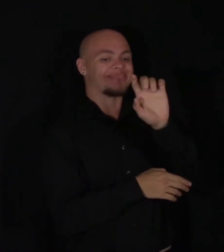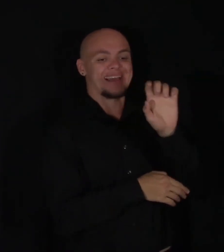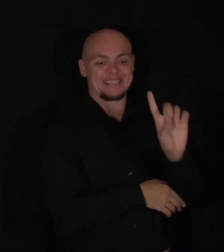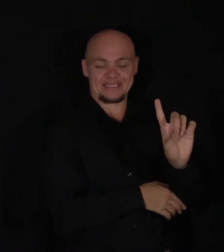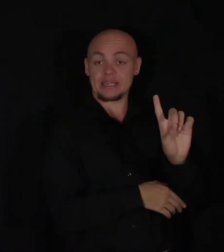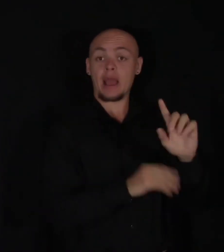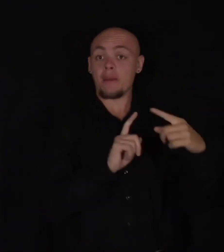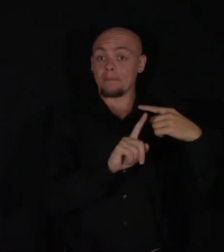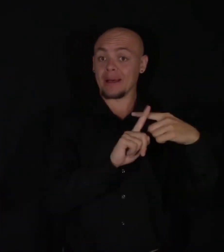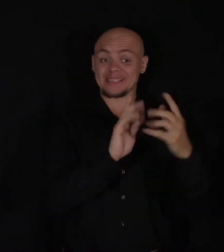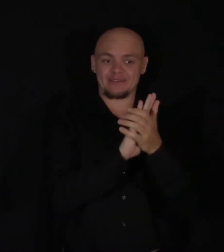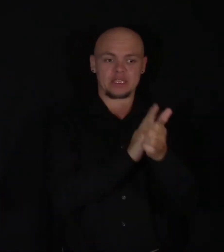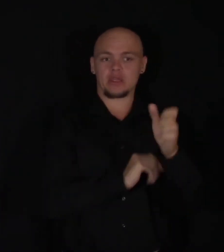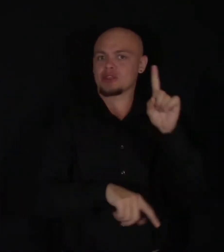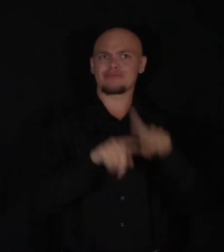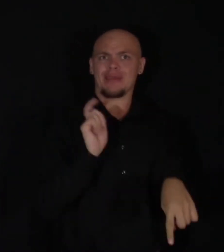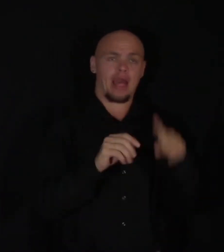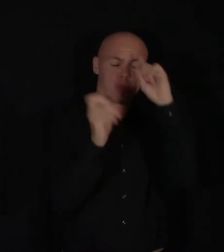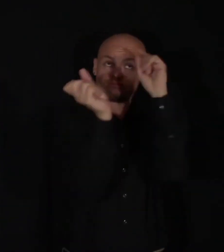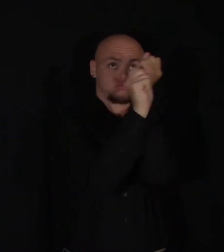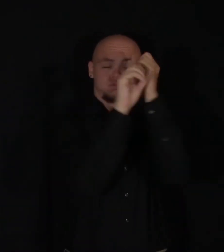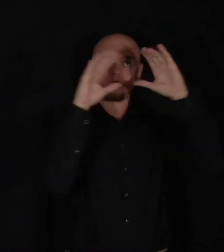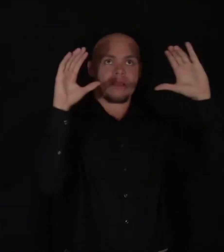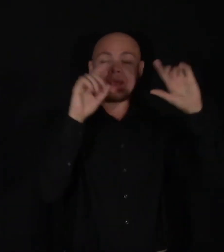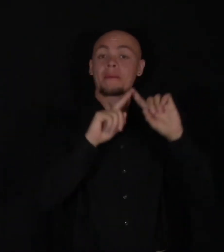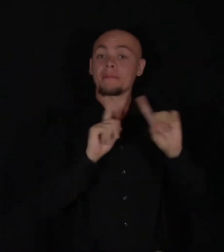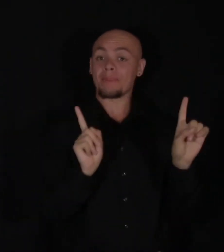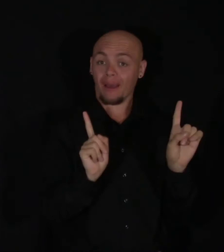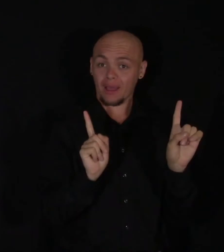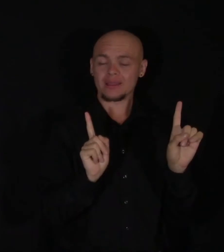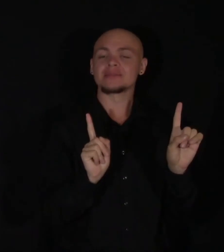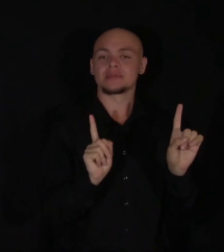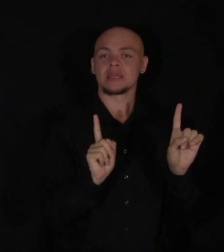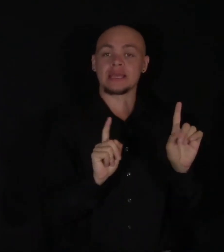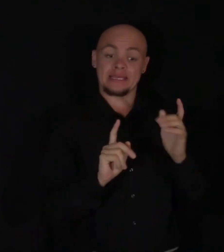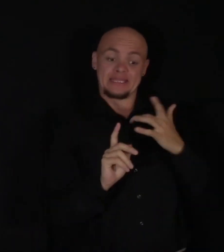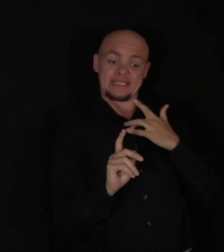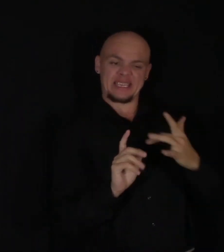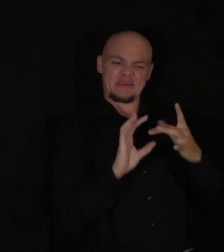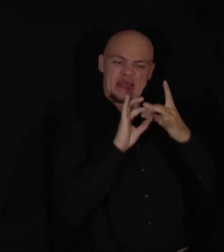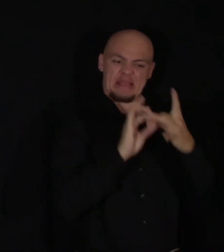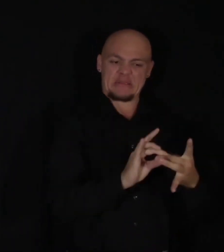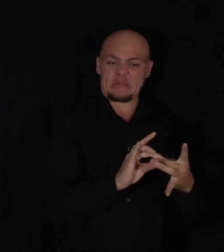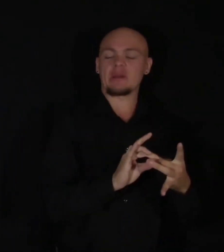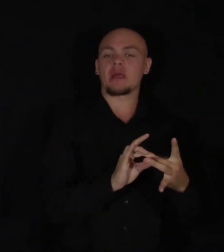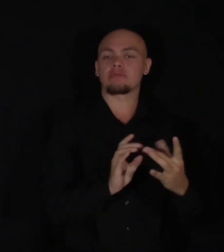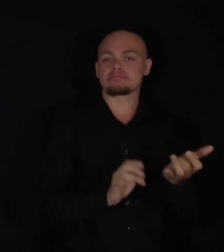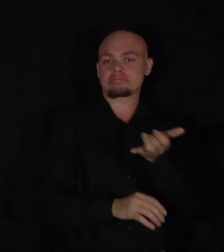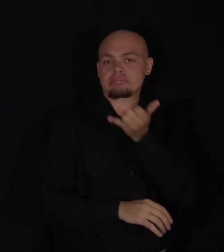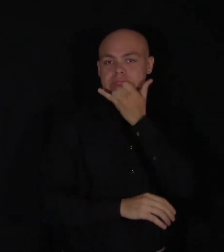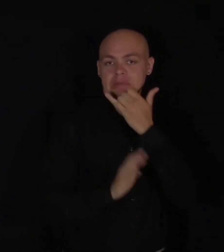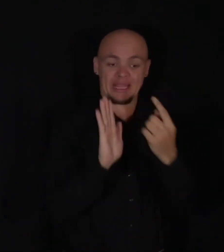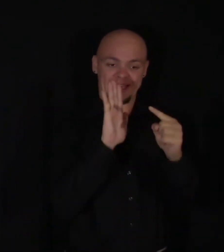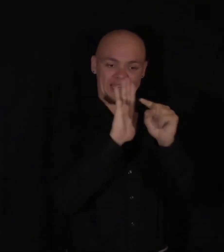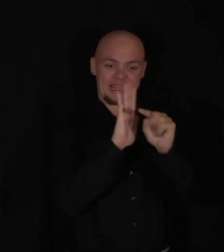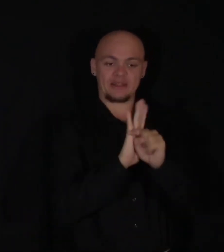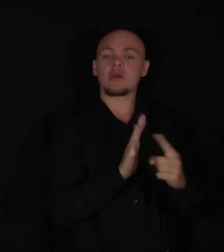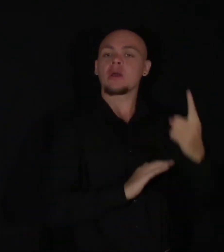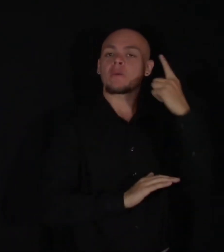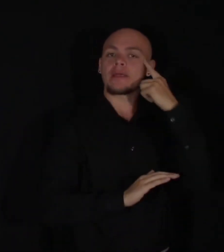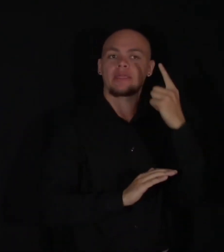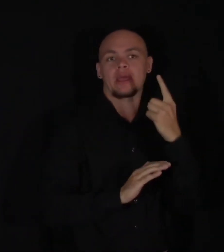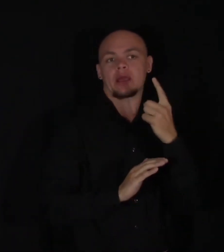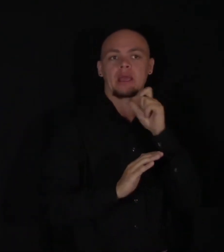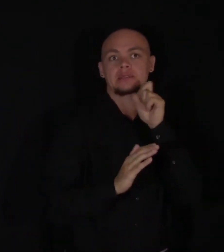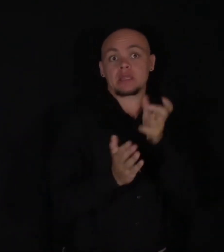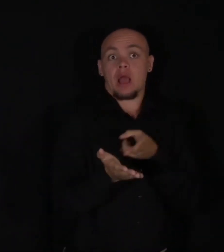positive skill set. We typically associate seduction with something negative because we consider it a less honest or